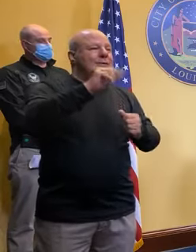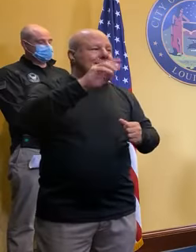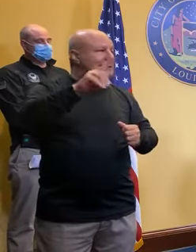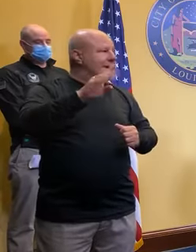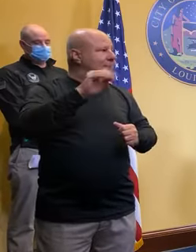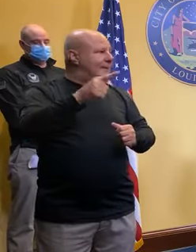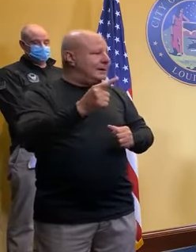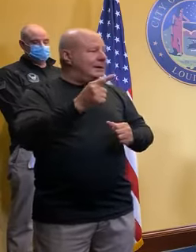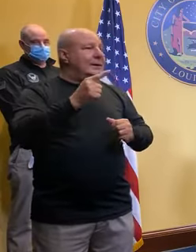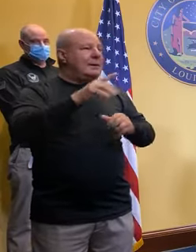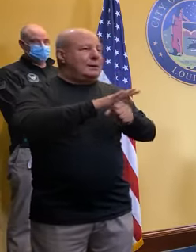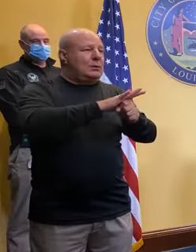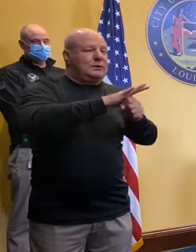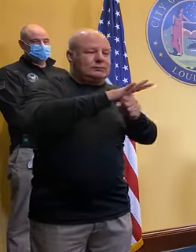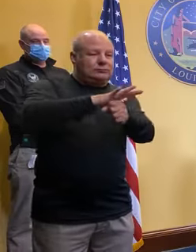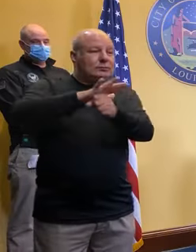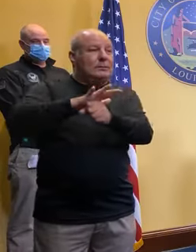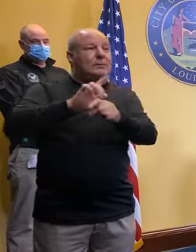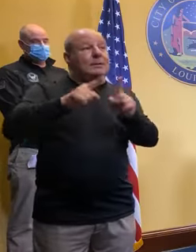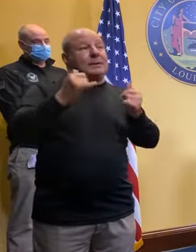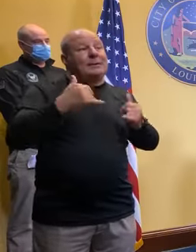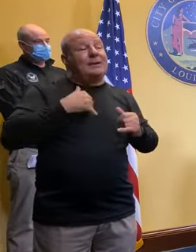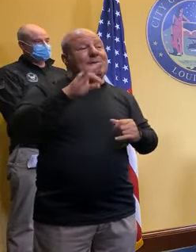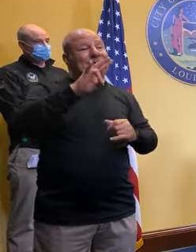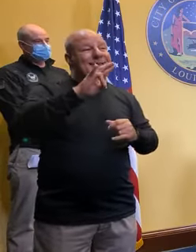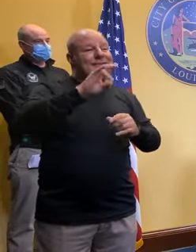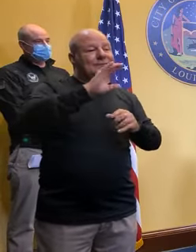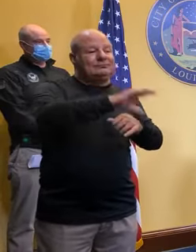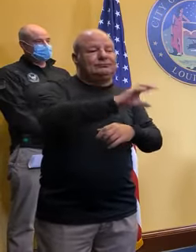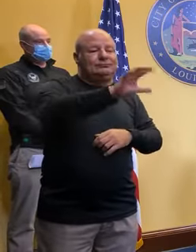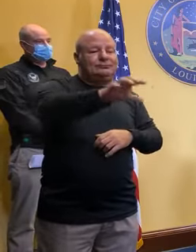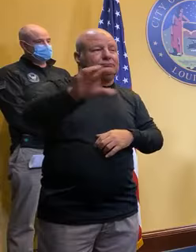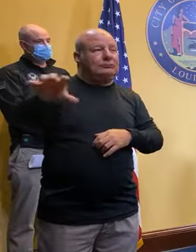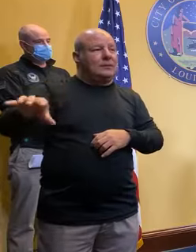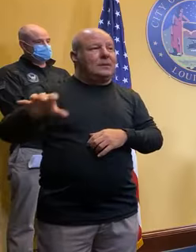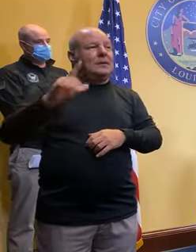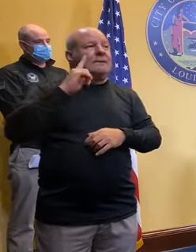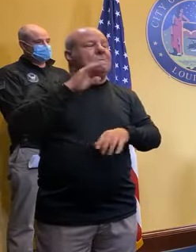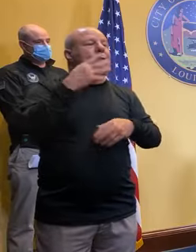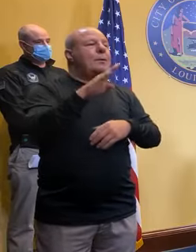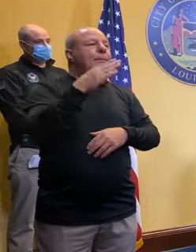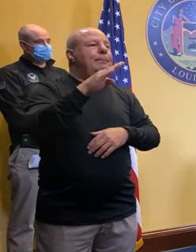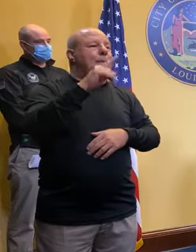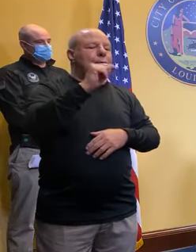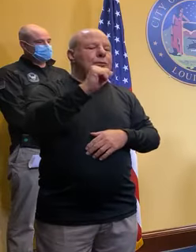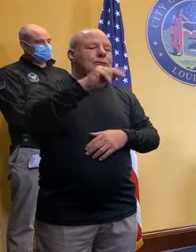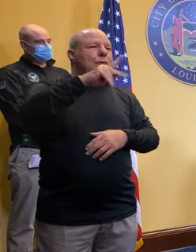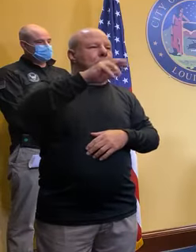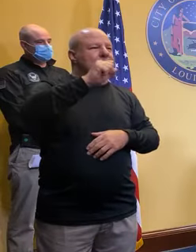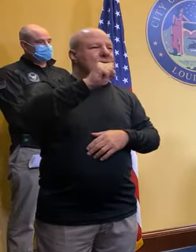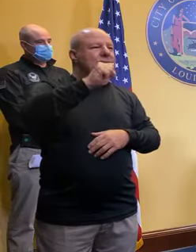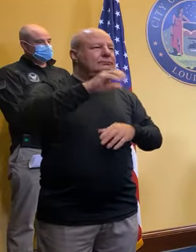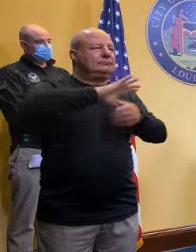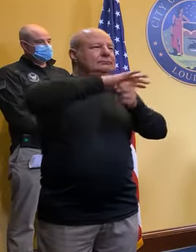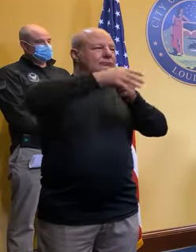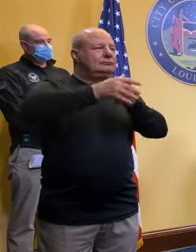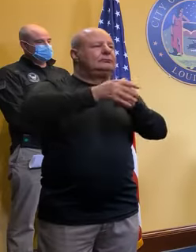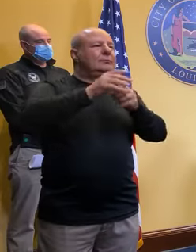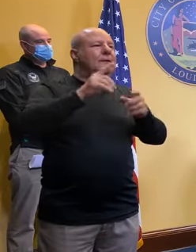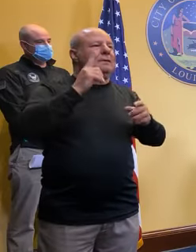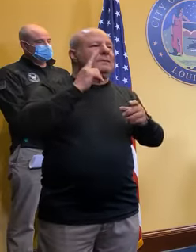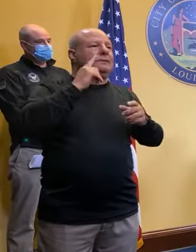that with 7 locations to deploy and give out blue tarps to residents who will need